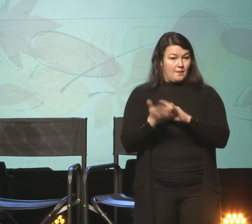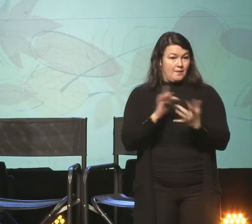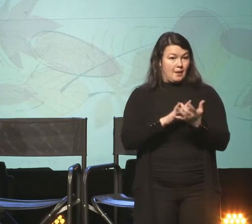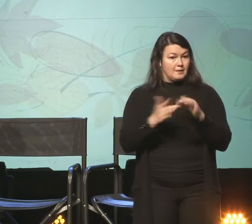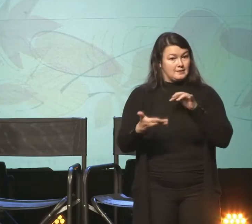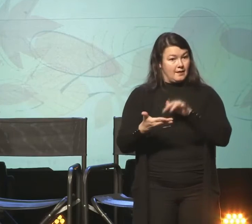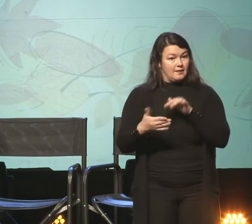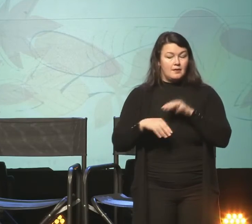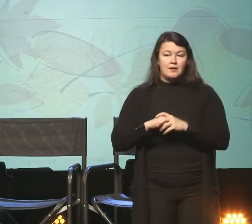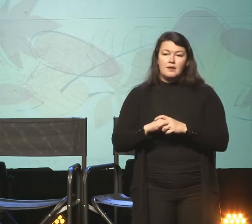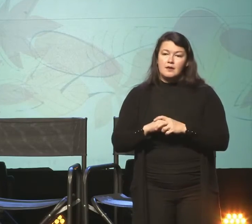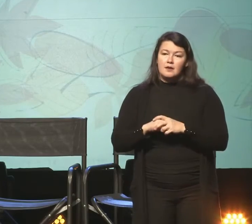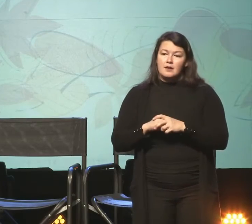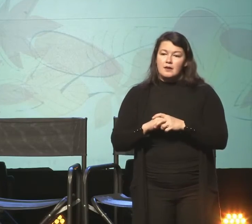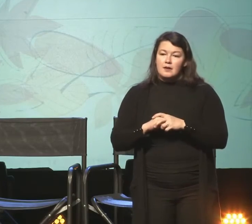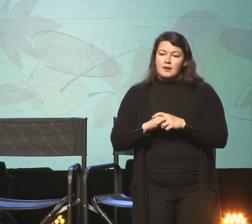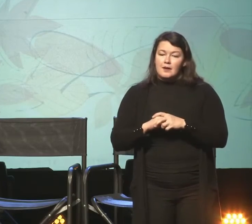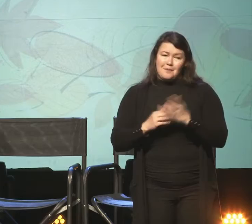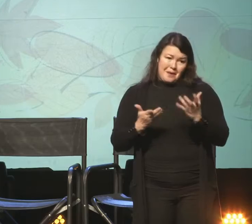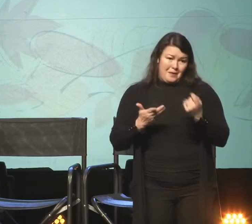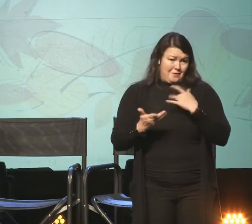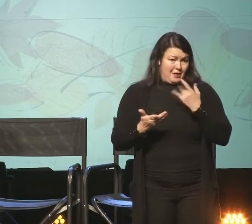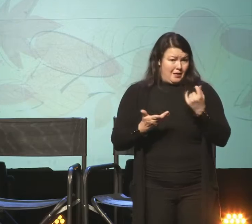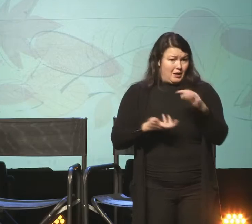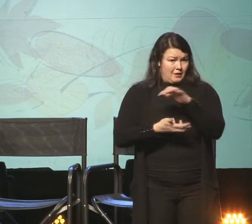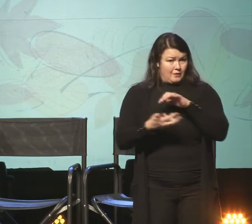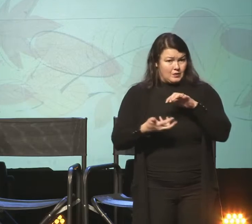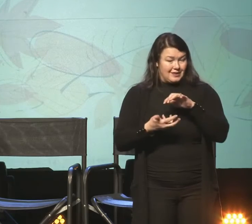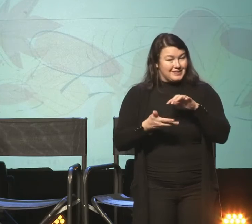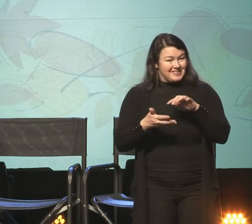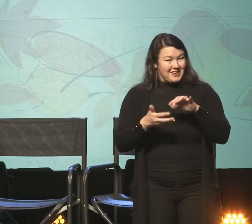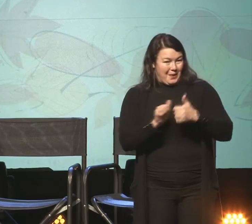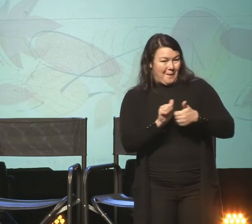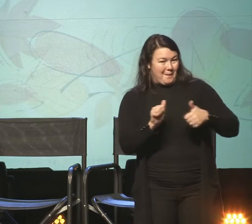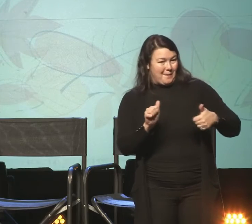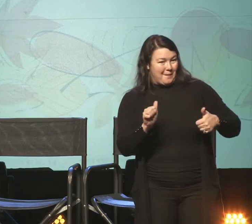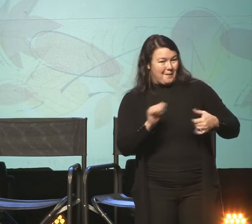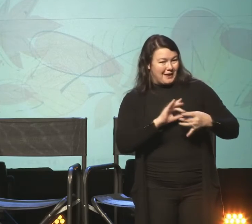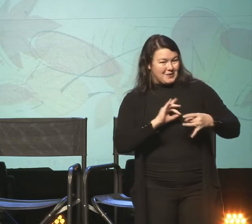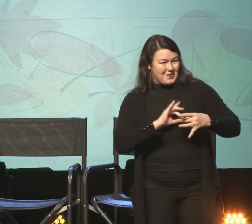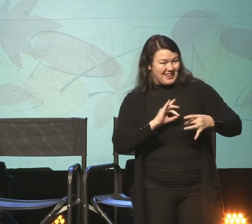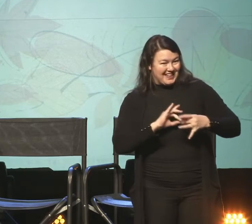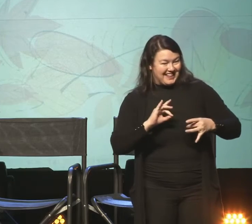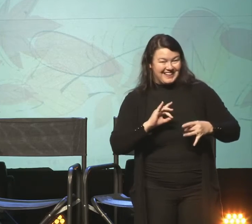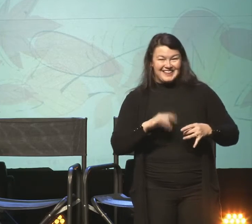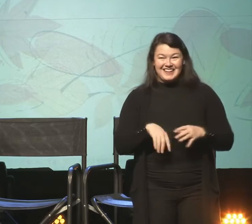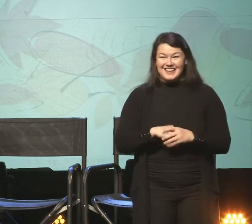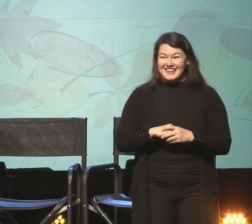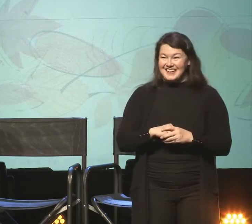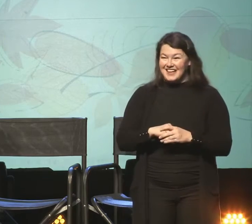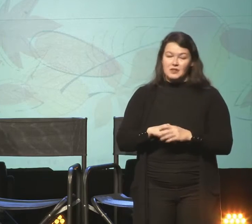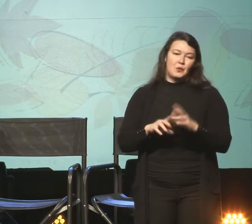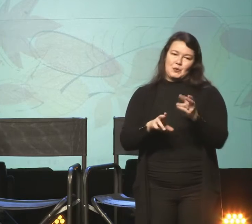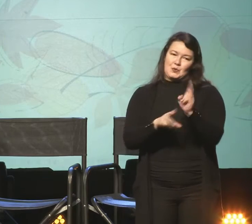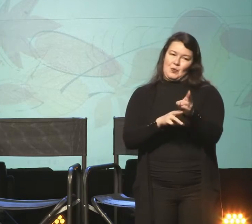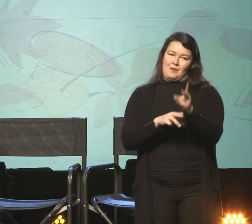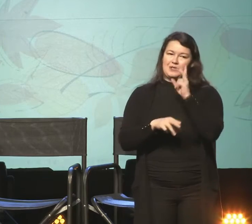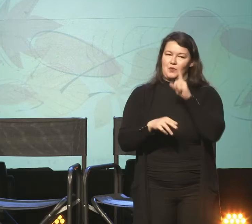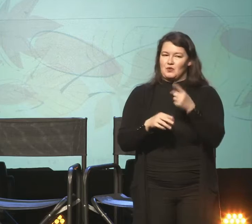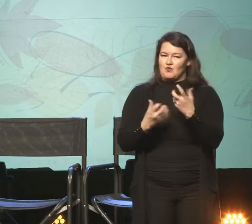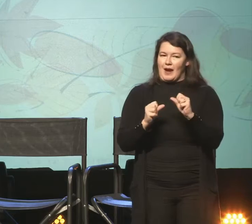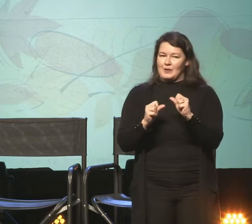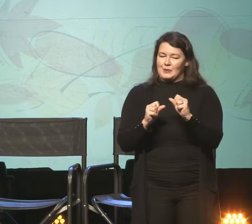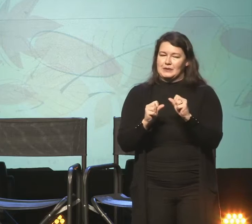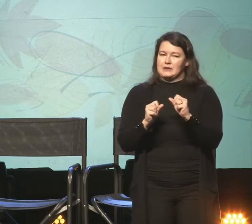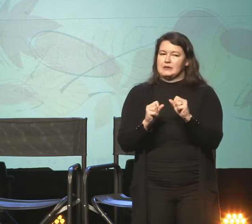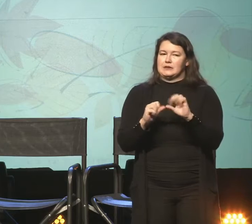say this right now, this story might be a little confusing because there's a backstory to it. And just if I can just in 2 minutes try and tell you the backstory,